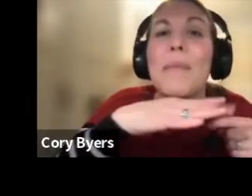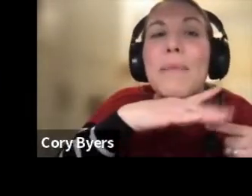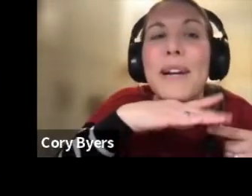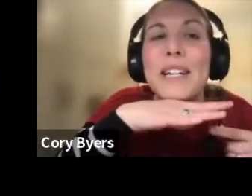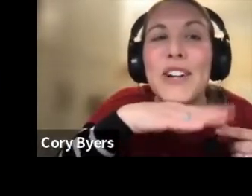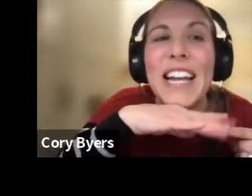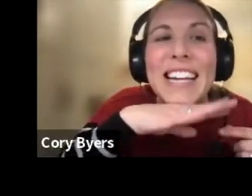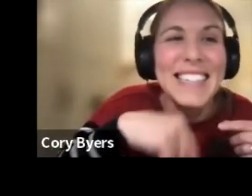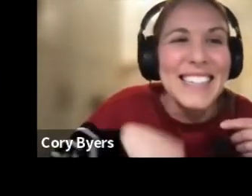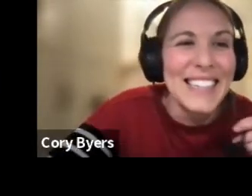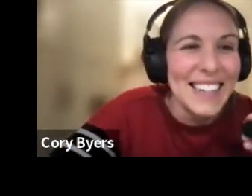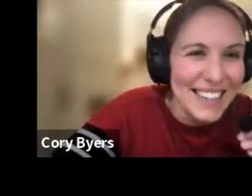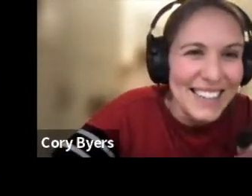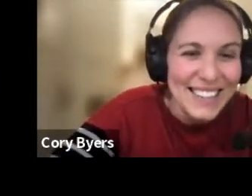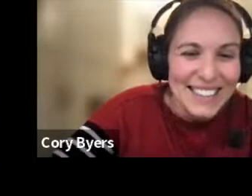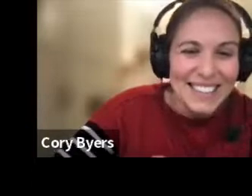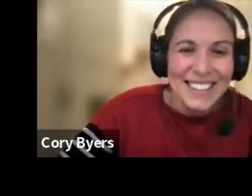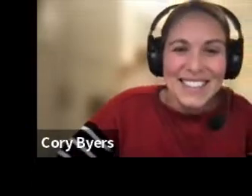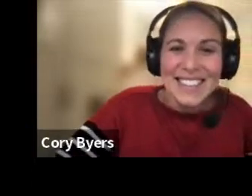for remembering dirty?